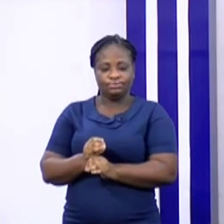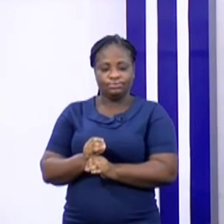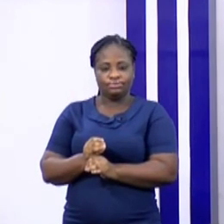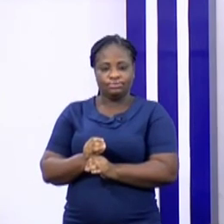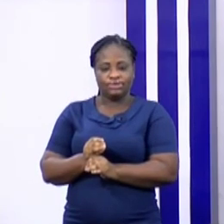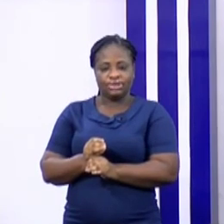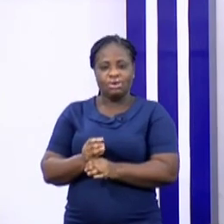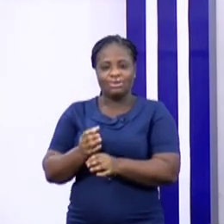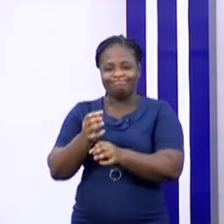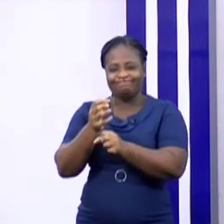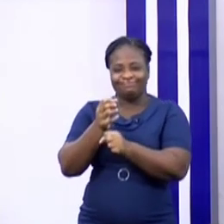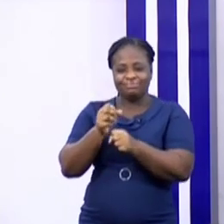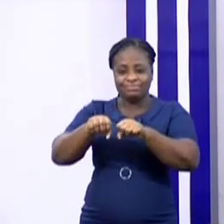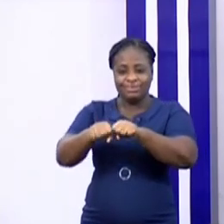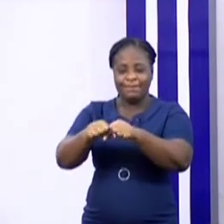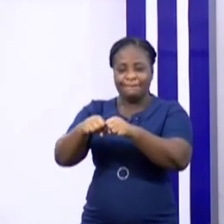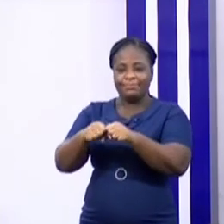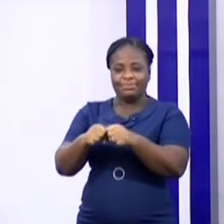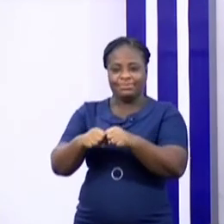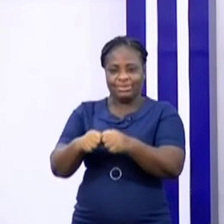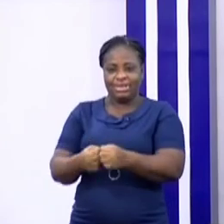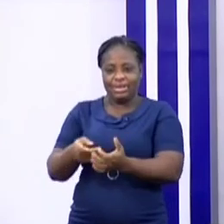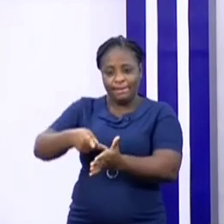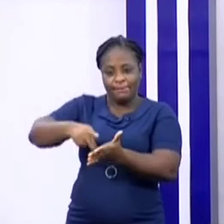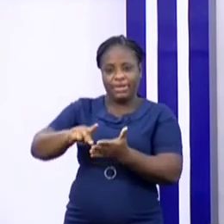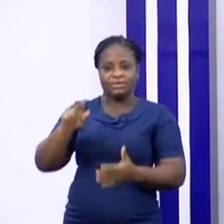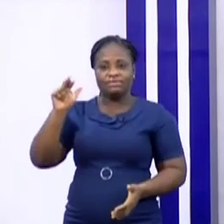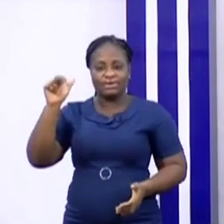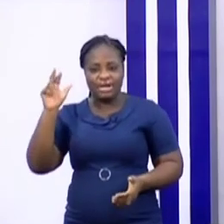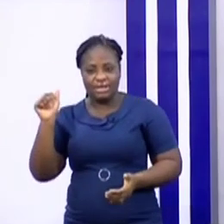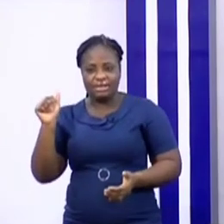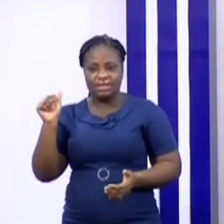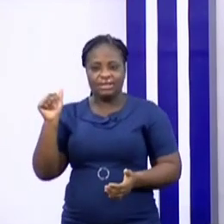So I'll give you a breakdown of where that is in the Bank of Ghana and the University of Ghana